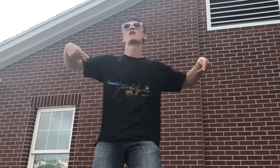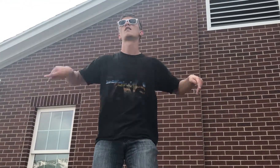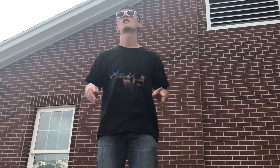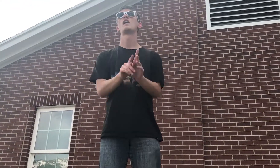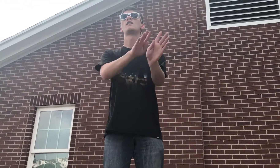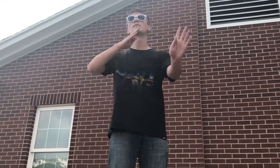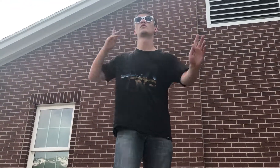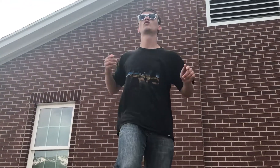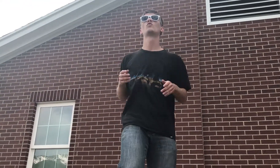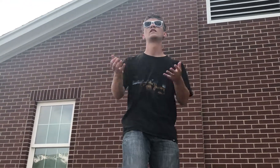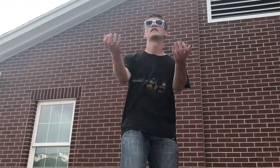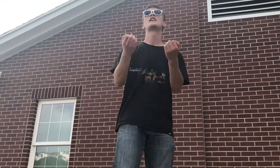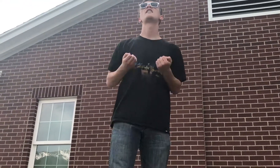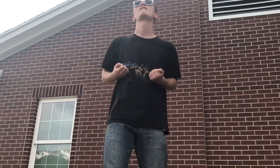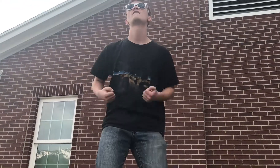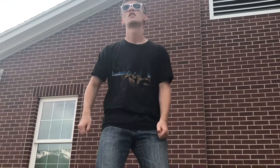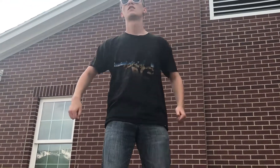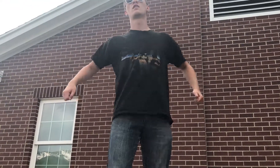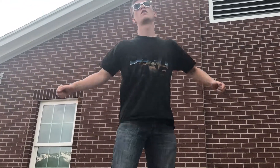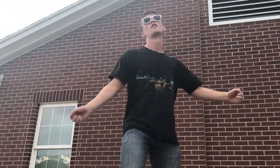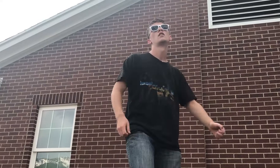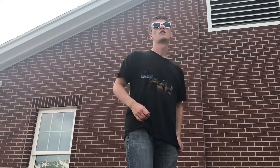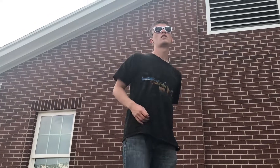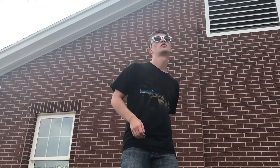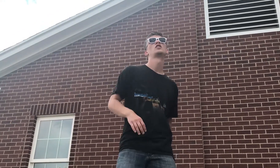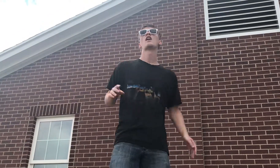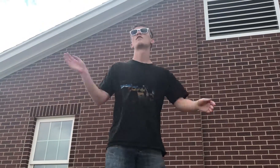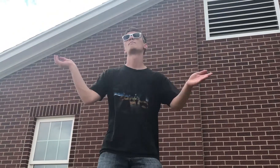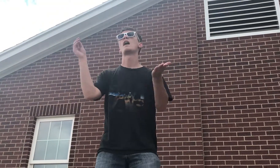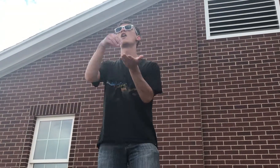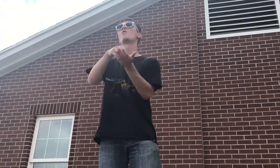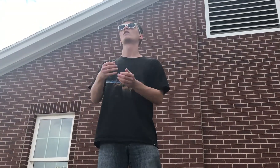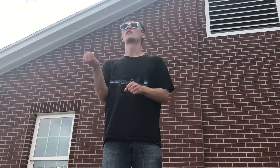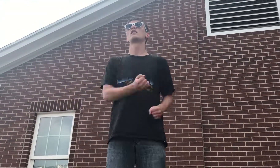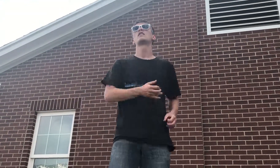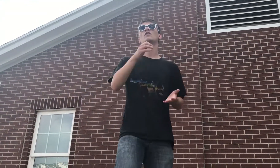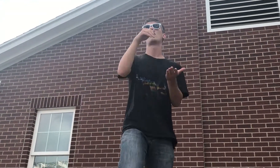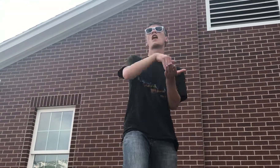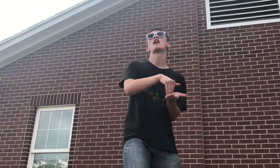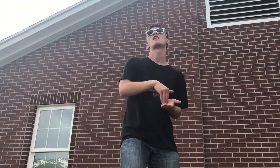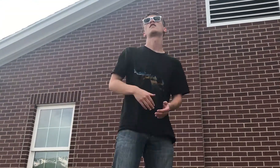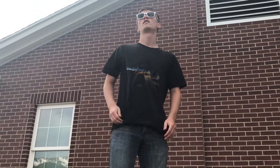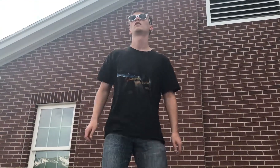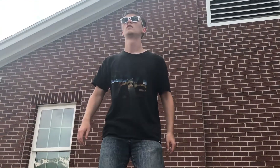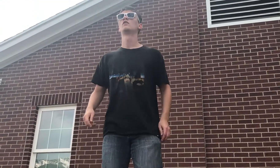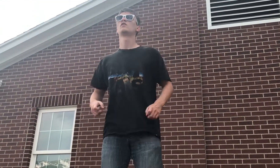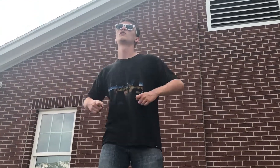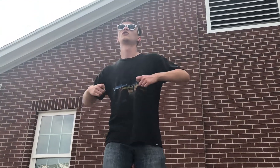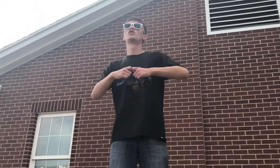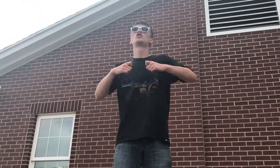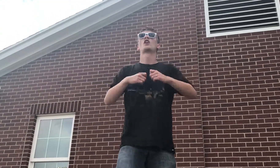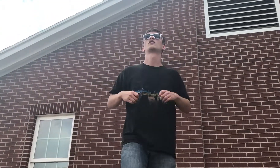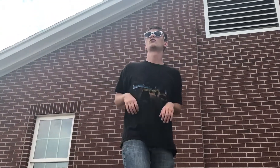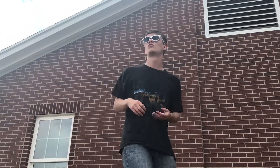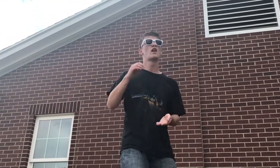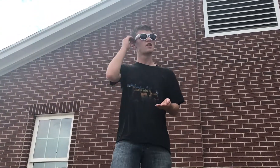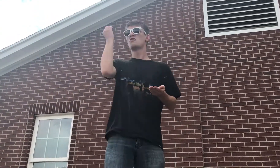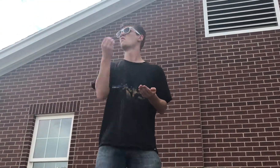line up to receive She got the power in her hand To shock you like you